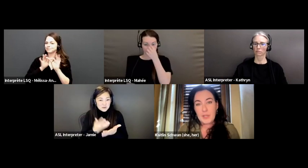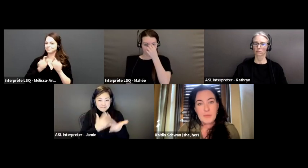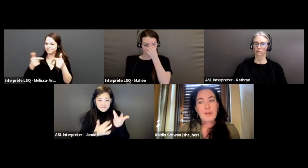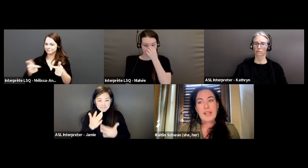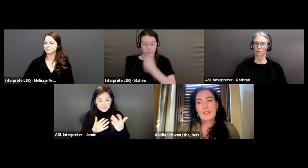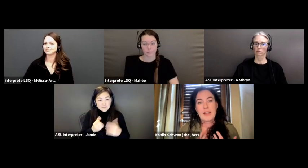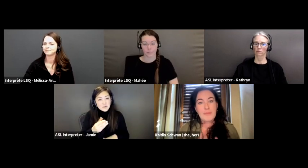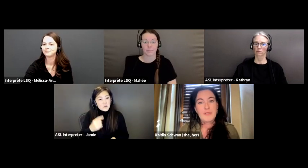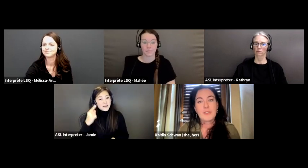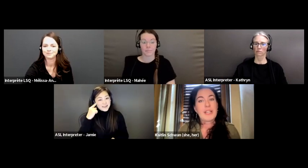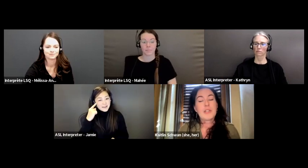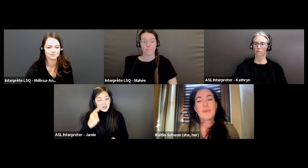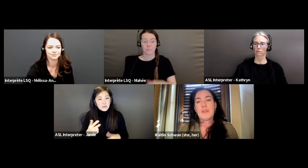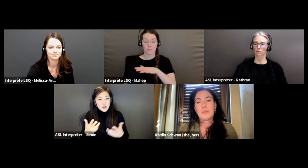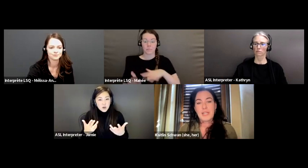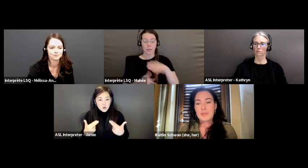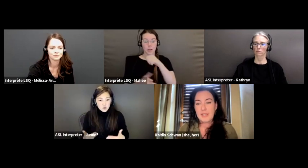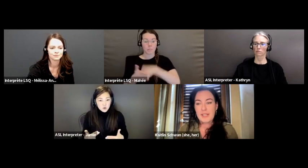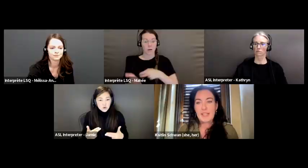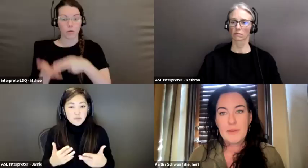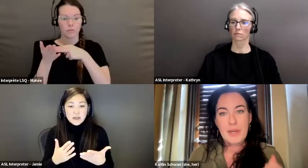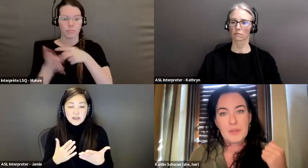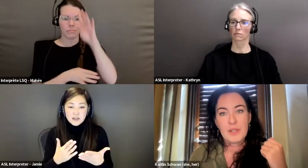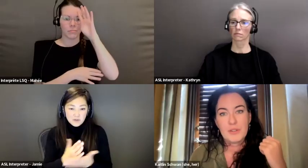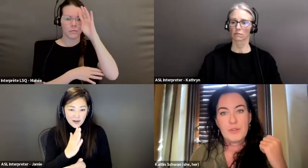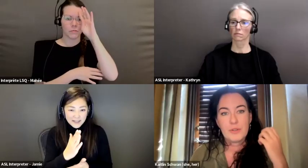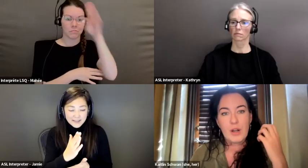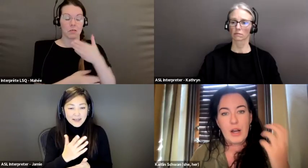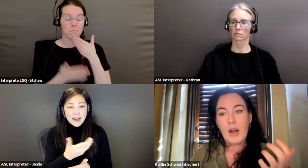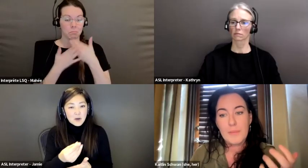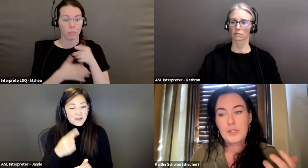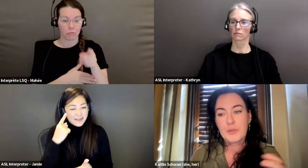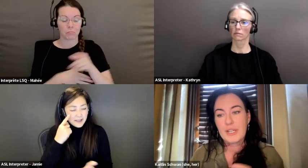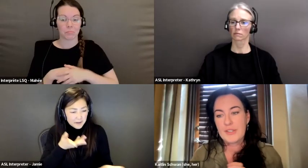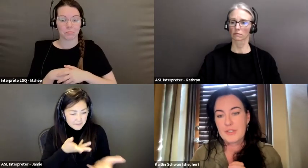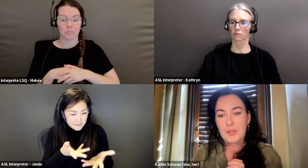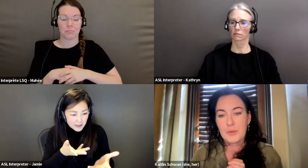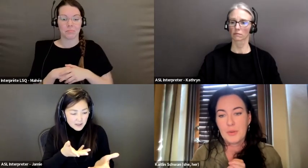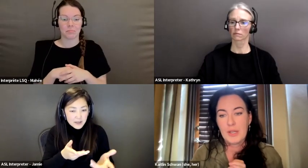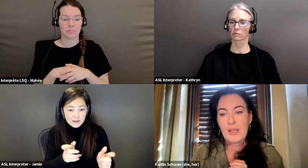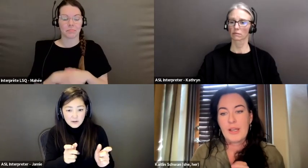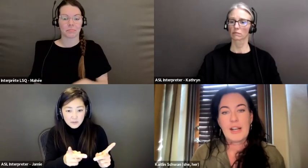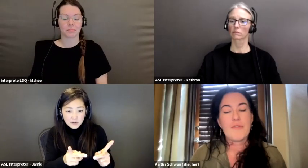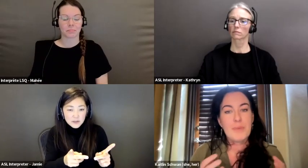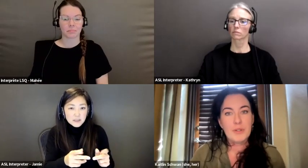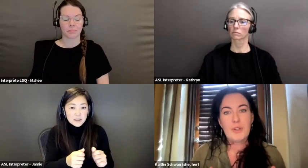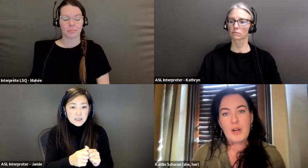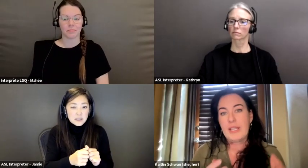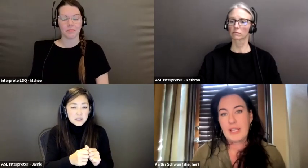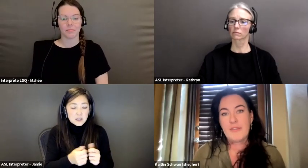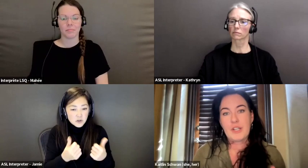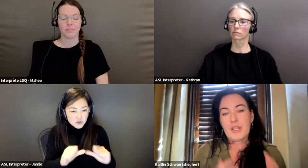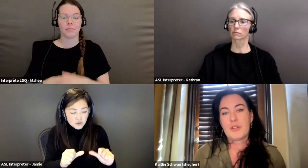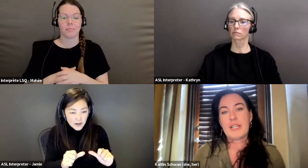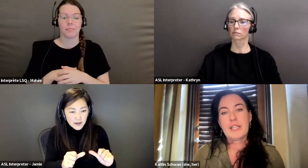think about human rights and meaningful engagement, we need to be thinking about opportunities to kind of build on